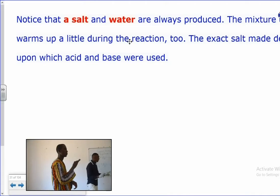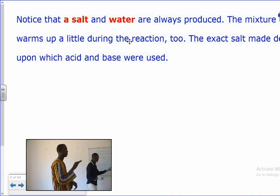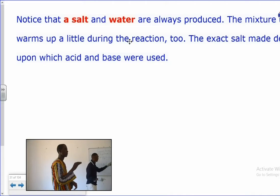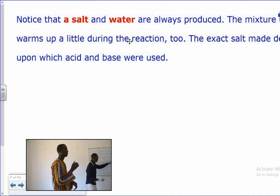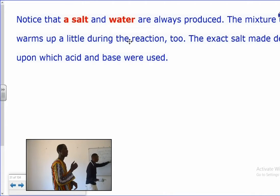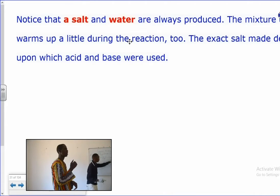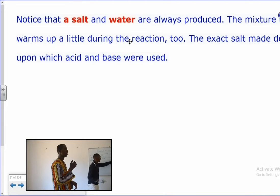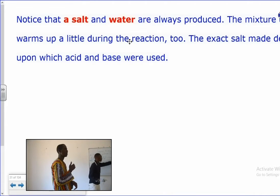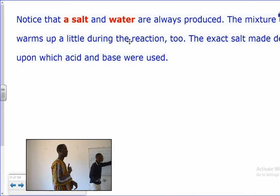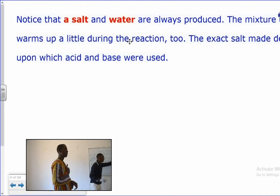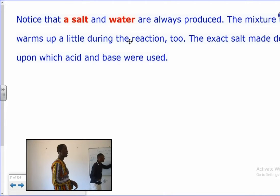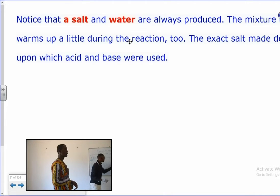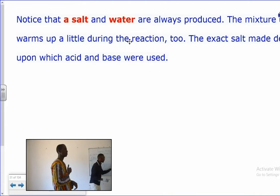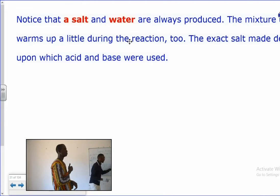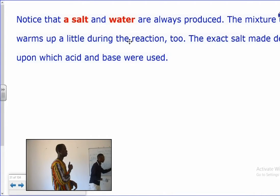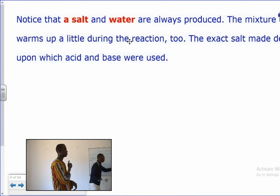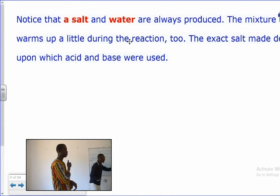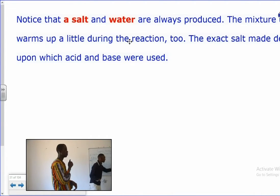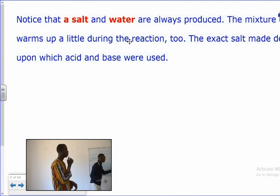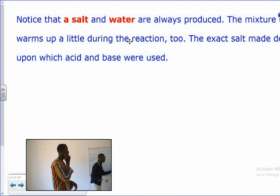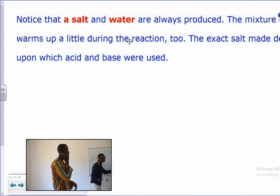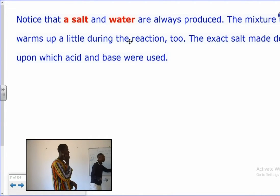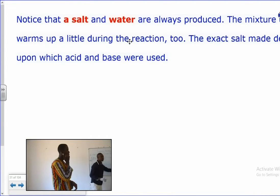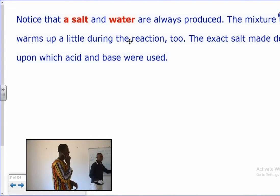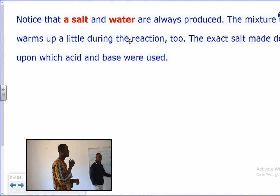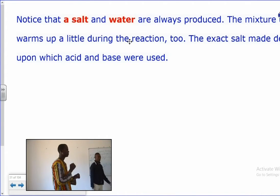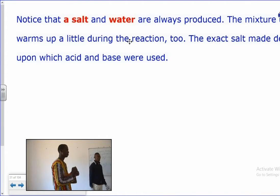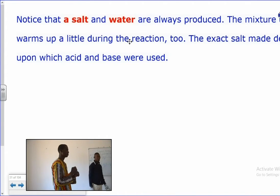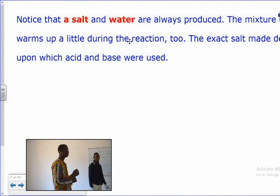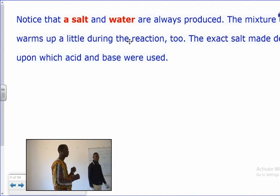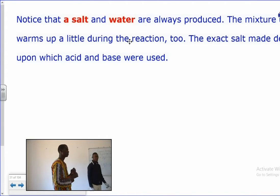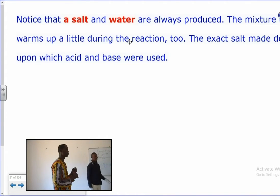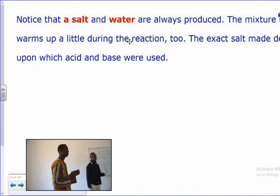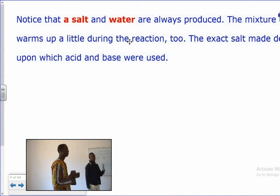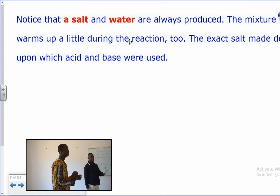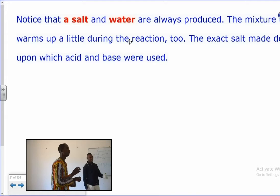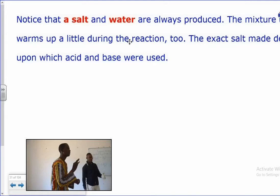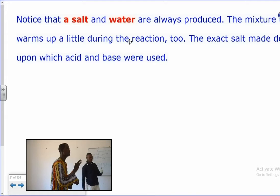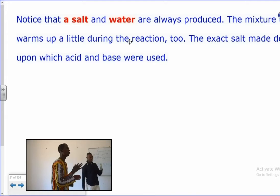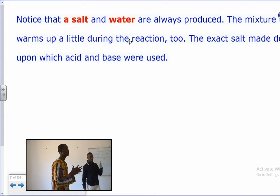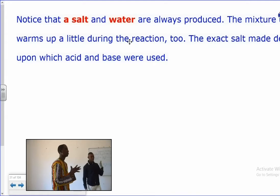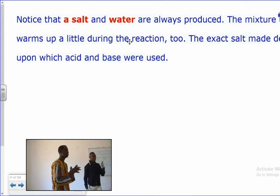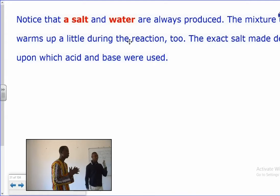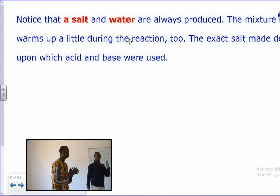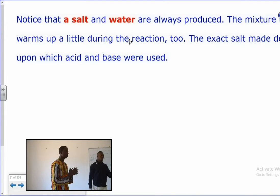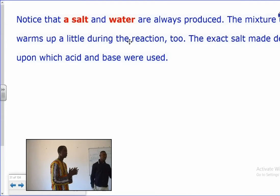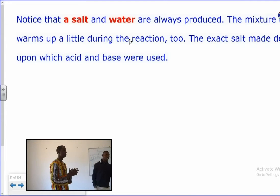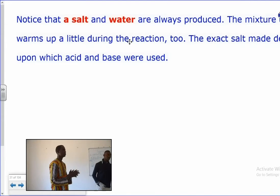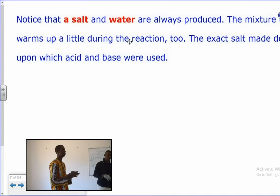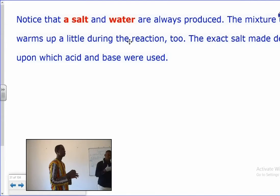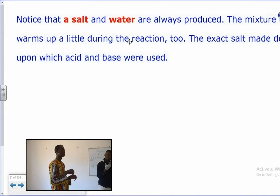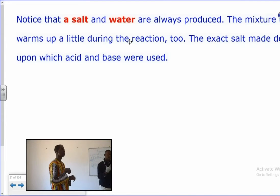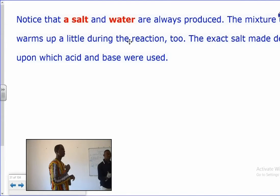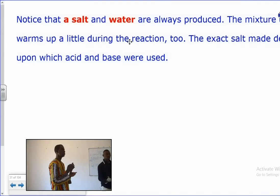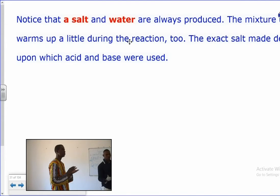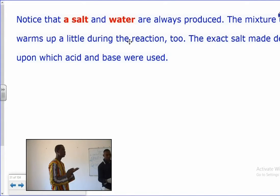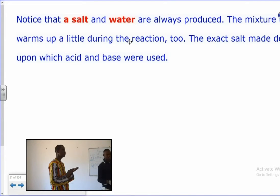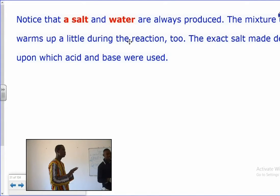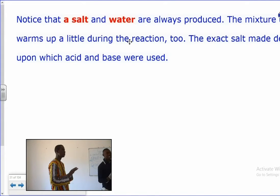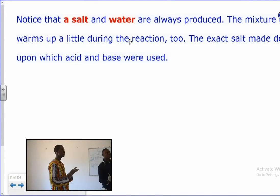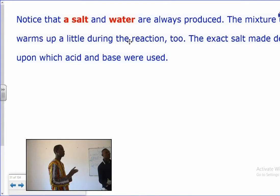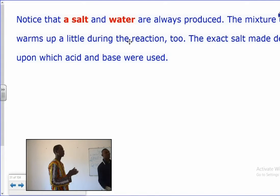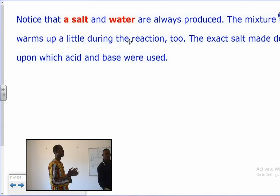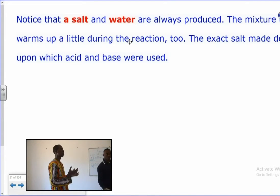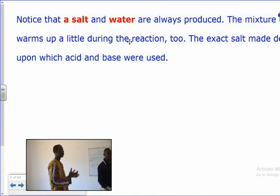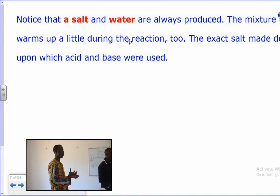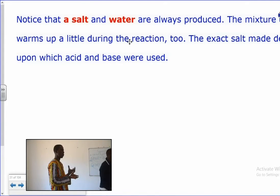Notice that a salt and water are always produced. The mixture usually warms up a little during